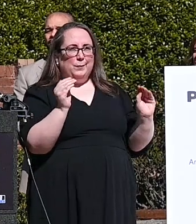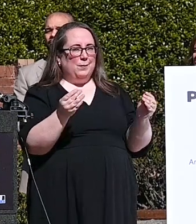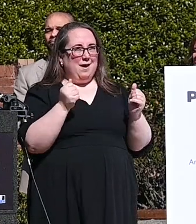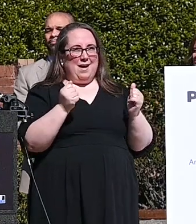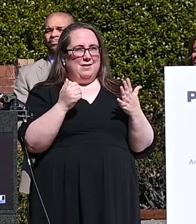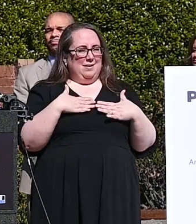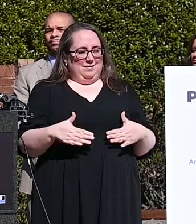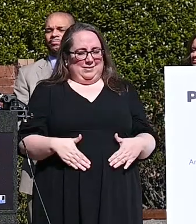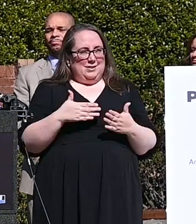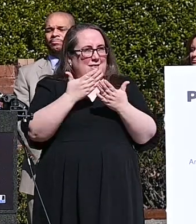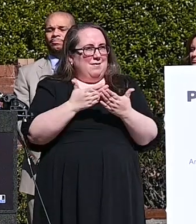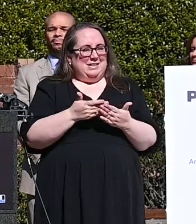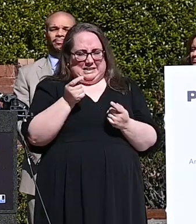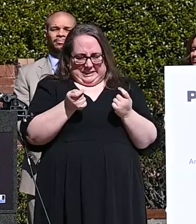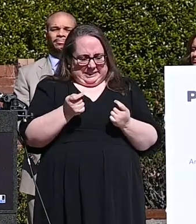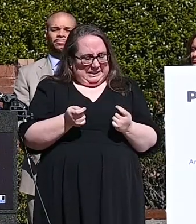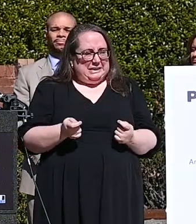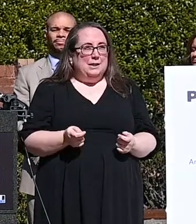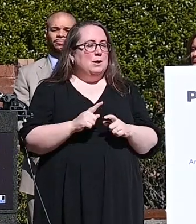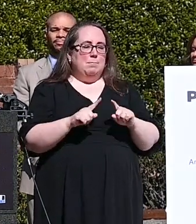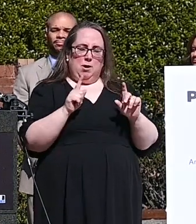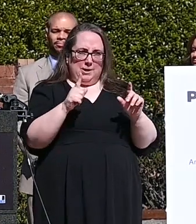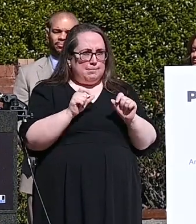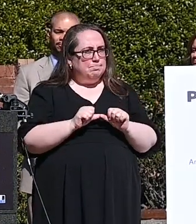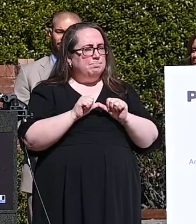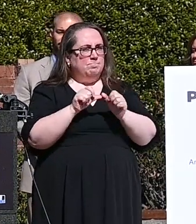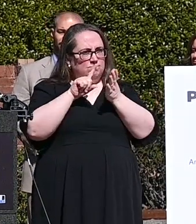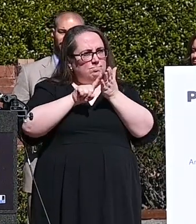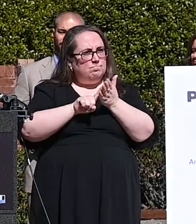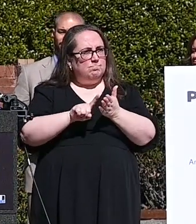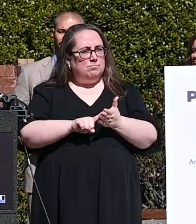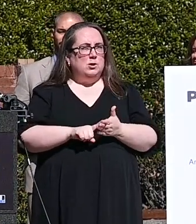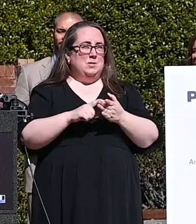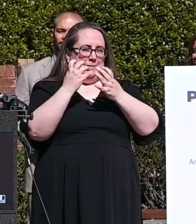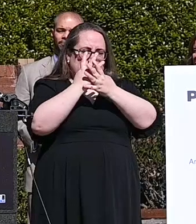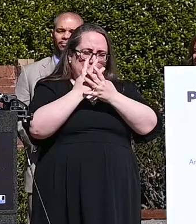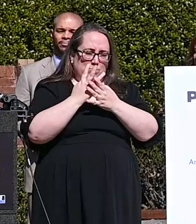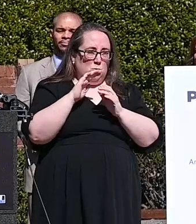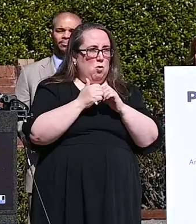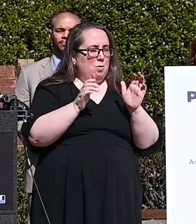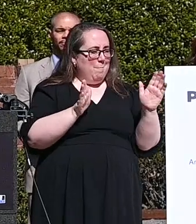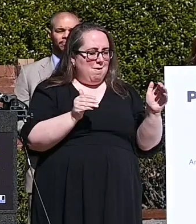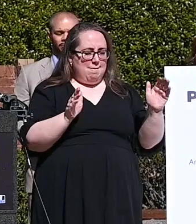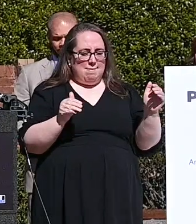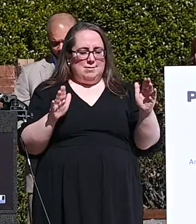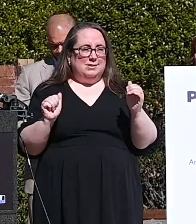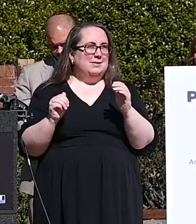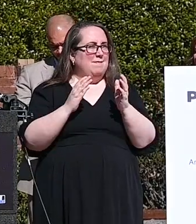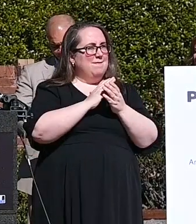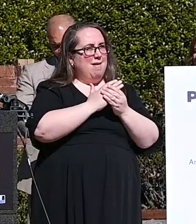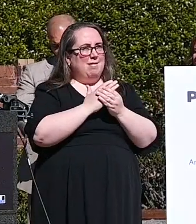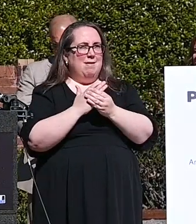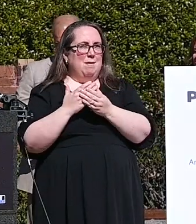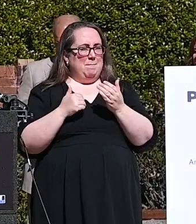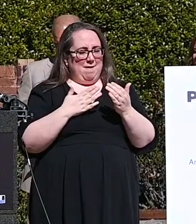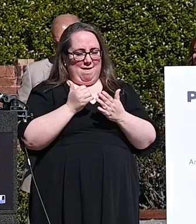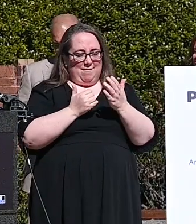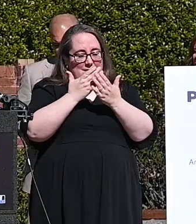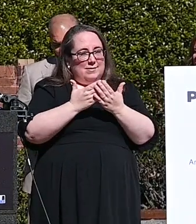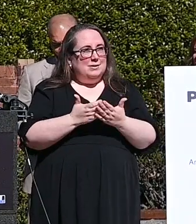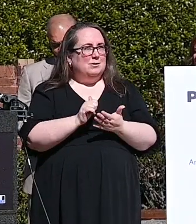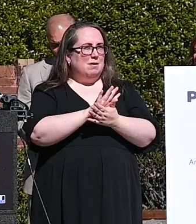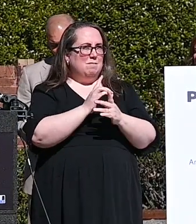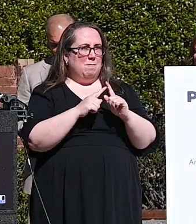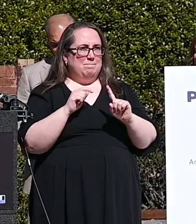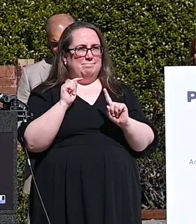physical evidence. But that did not deter him. He sifted through all boxes and files that may have contained evidence or documents